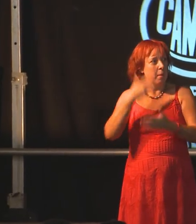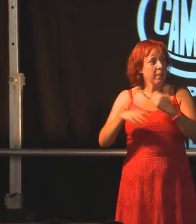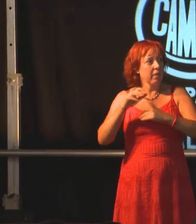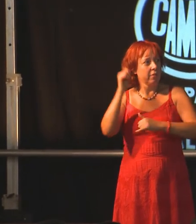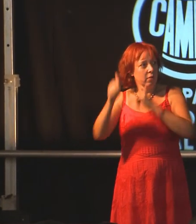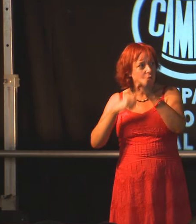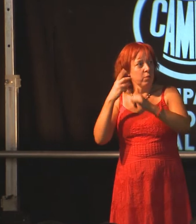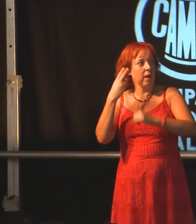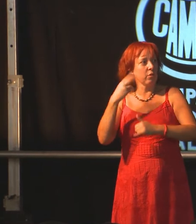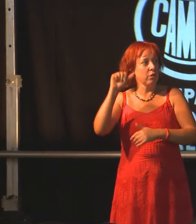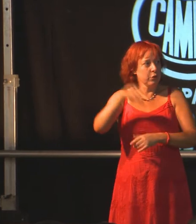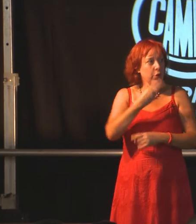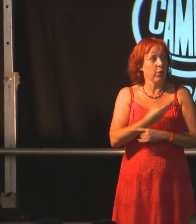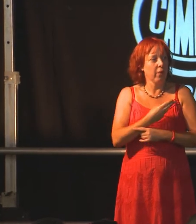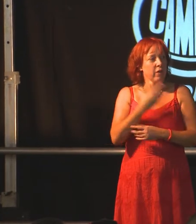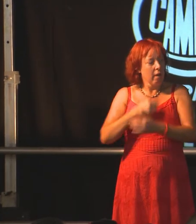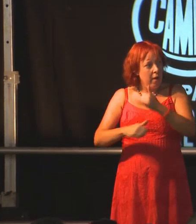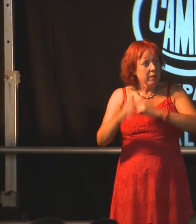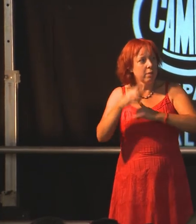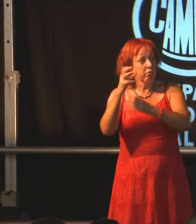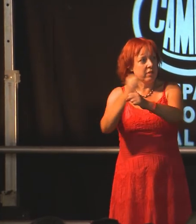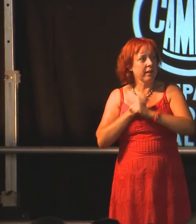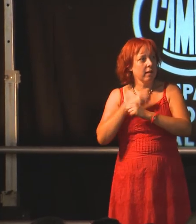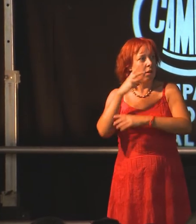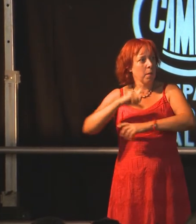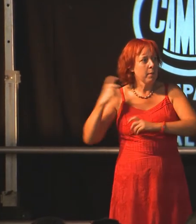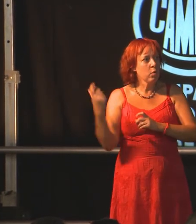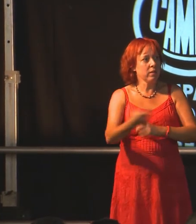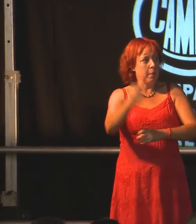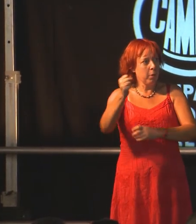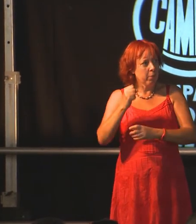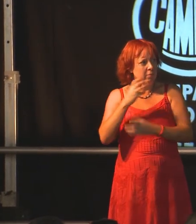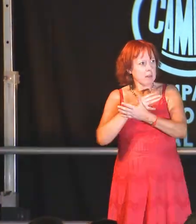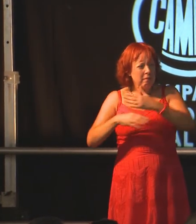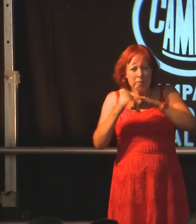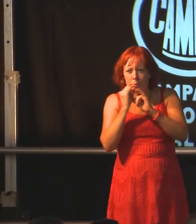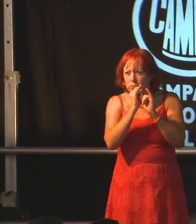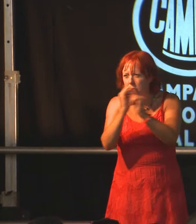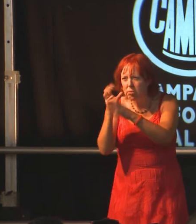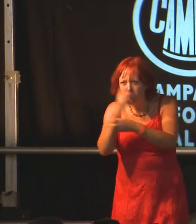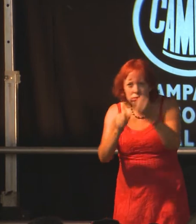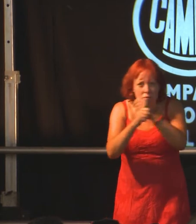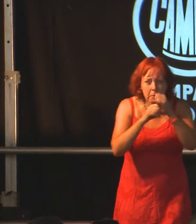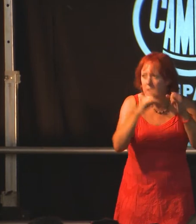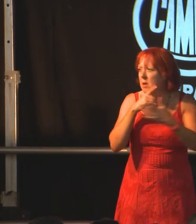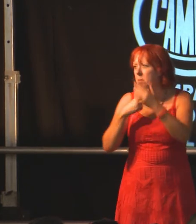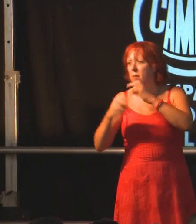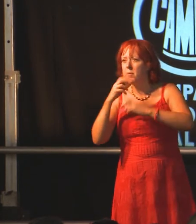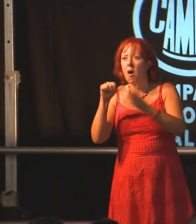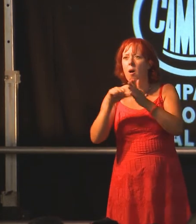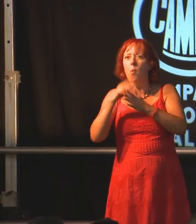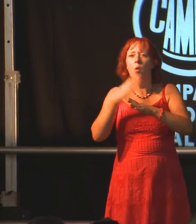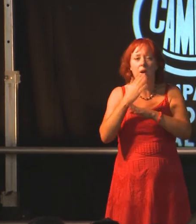Year in 2010 for his efforts in protecting community pubs from unscrupulous developers and speaking up for